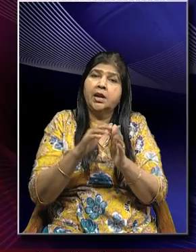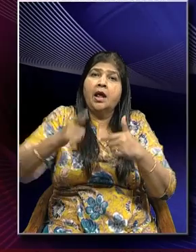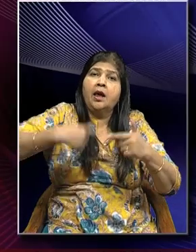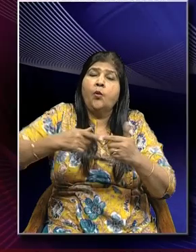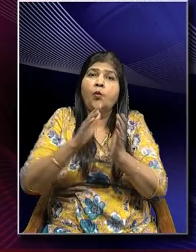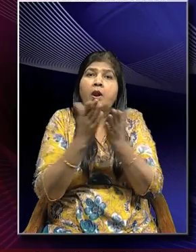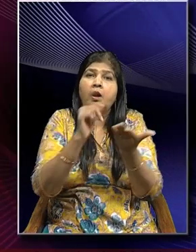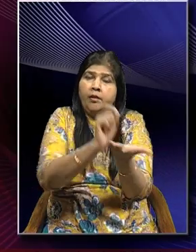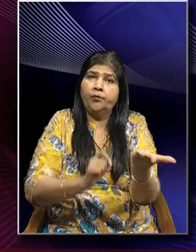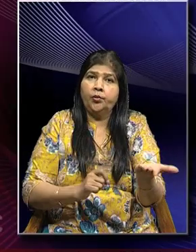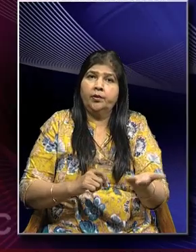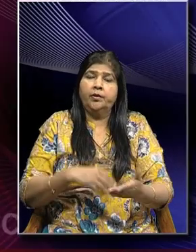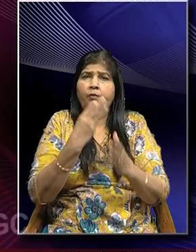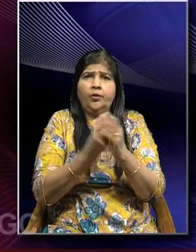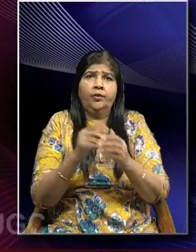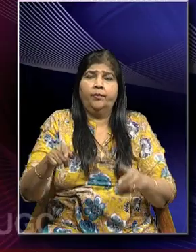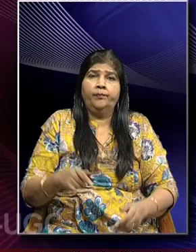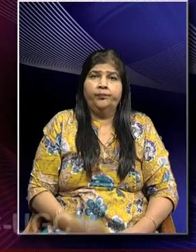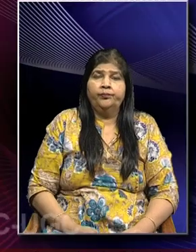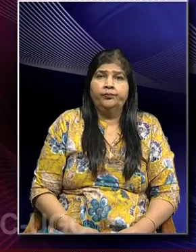not mandatory for all, it was